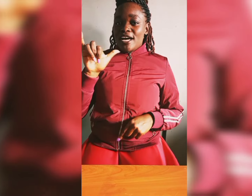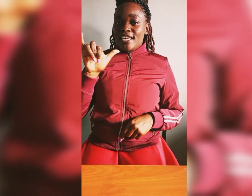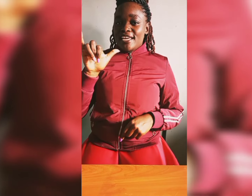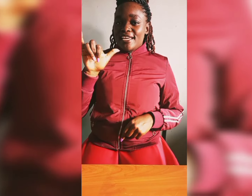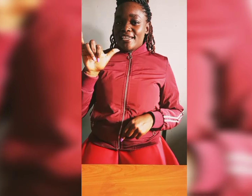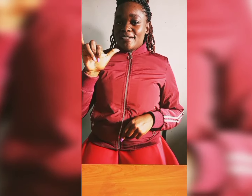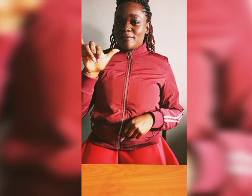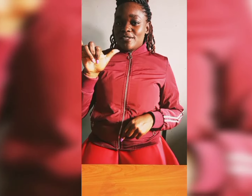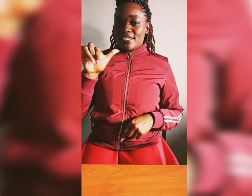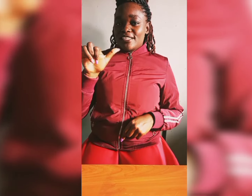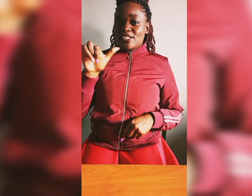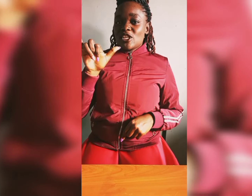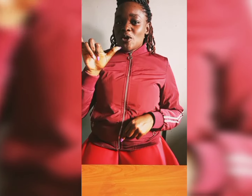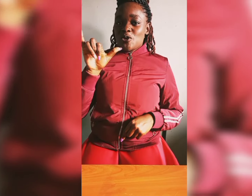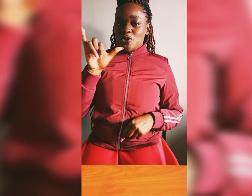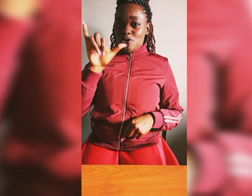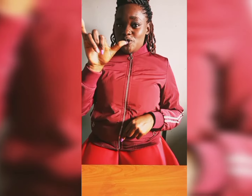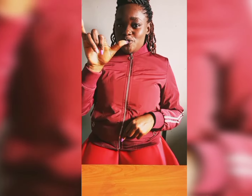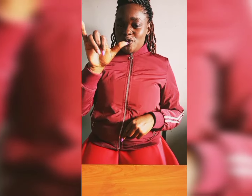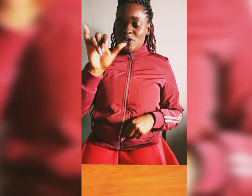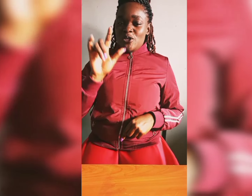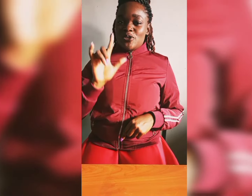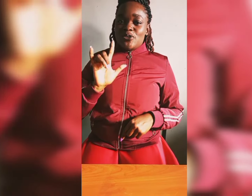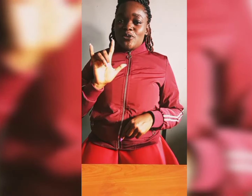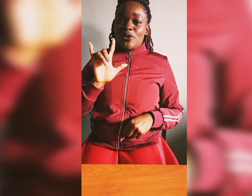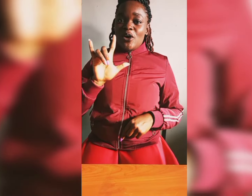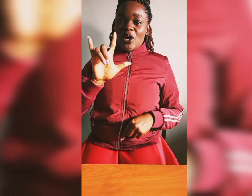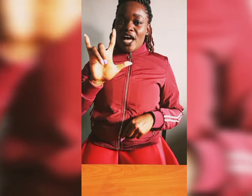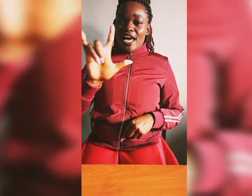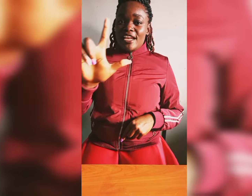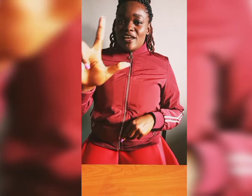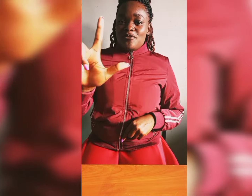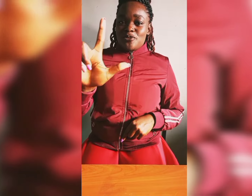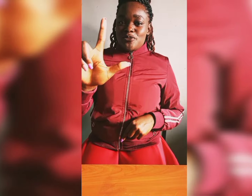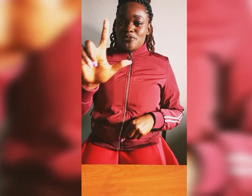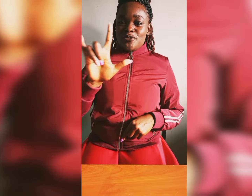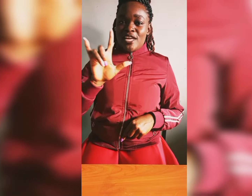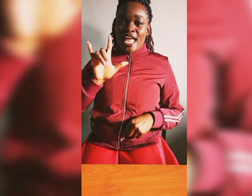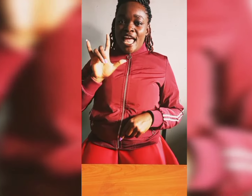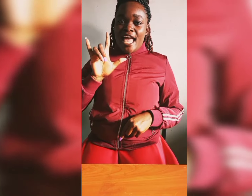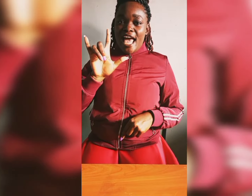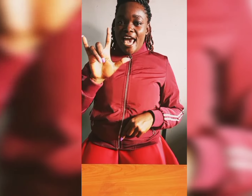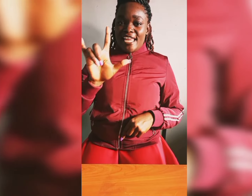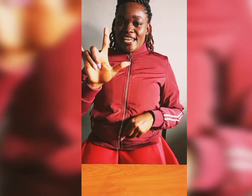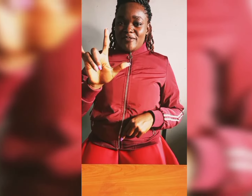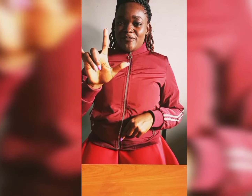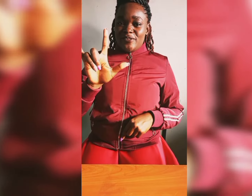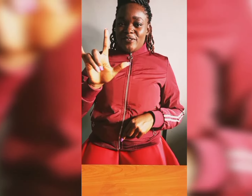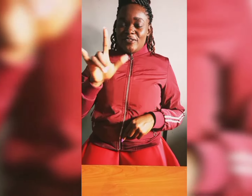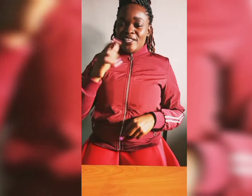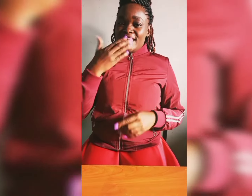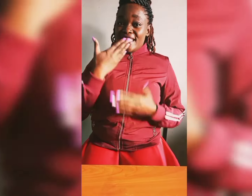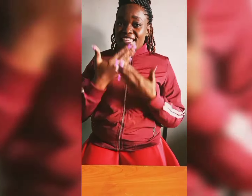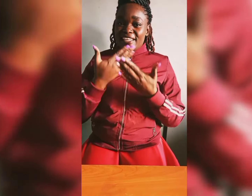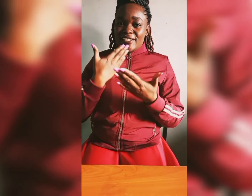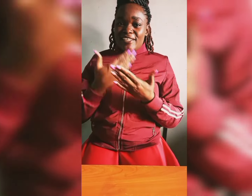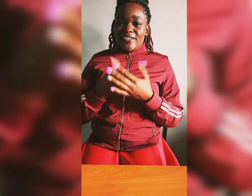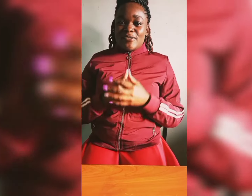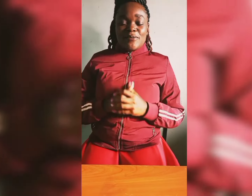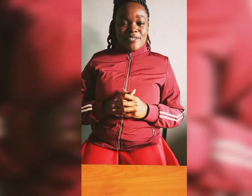Y represents you. So I love you. I love you. Thank you. Thank you so